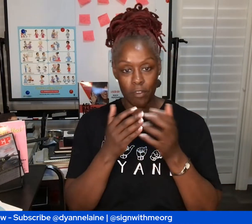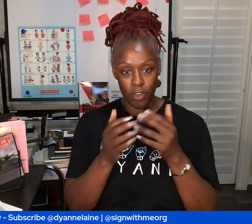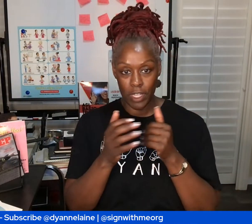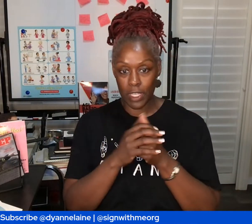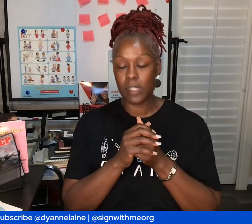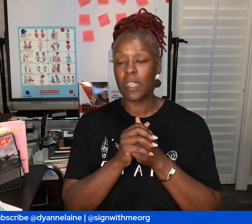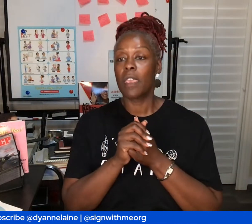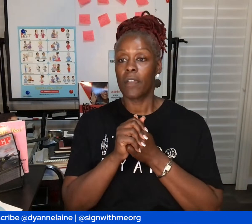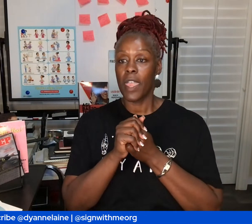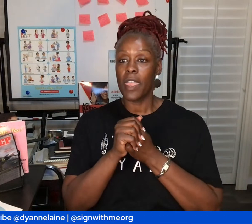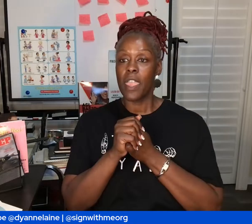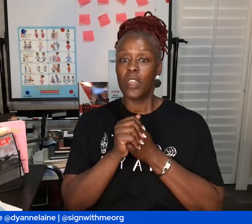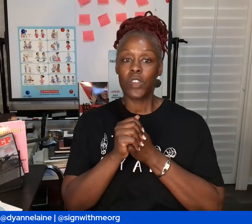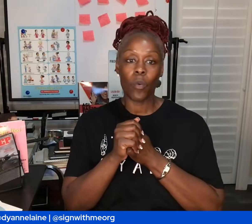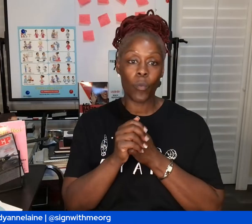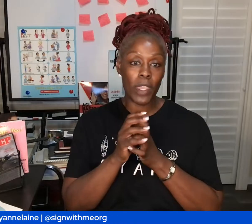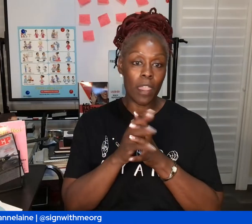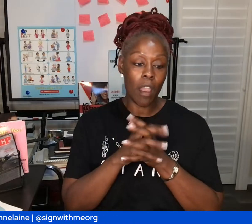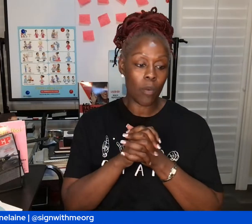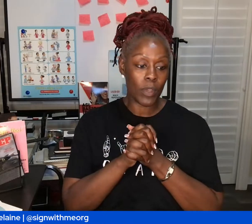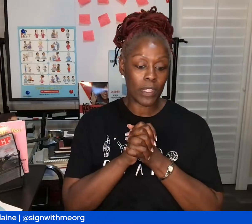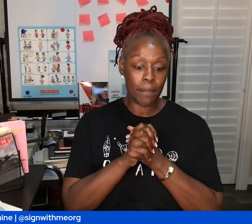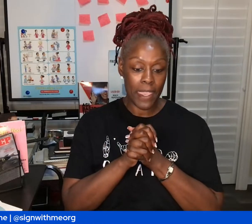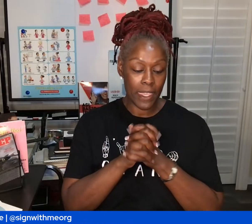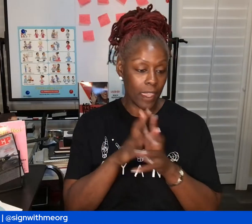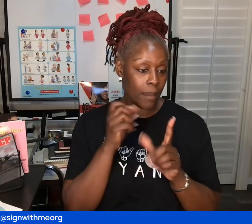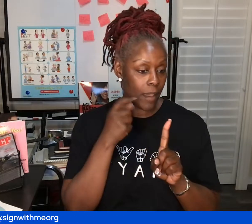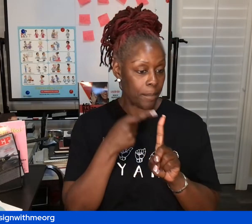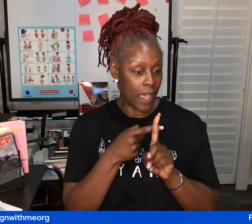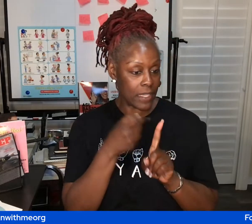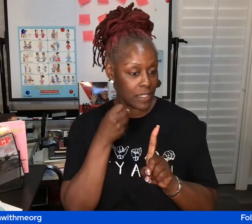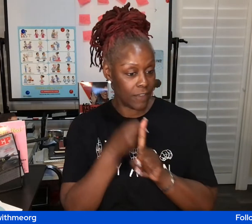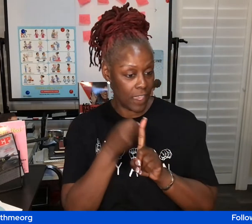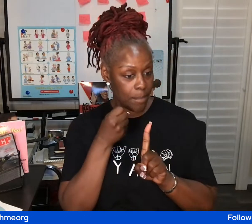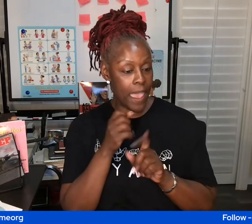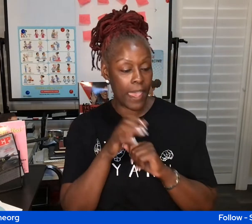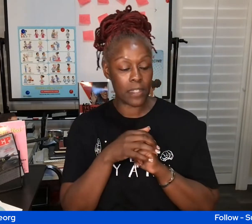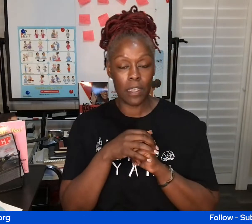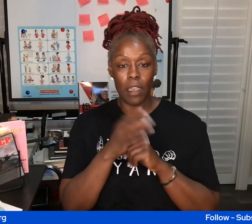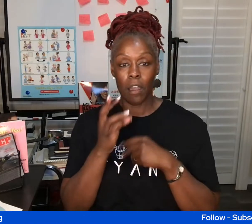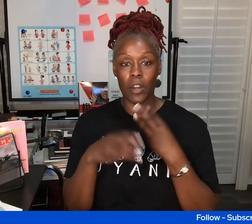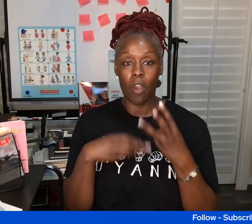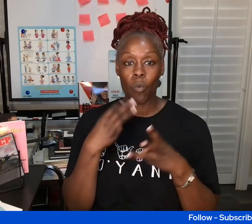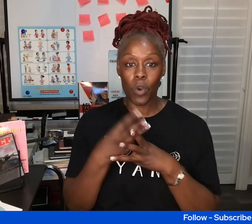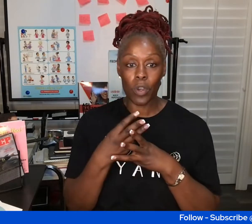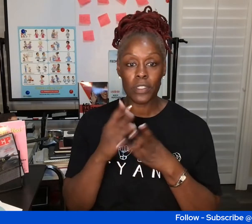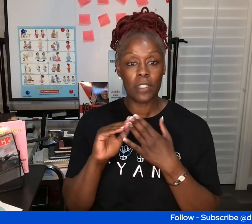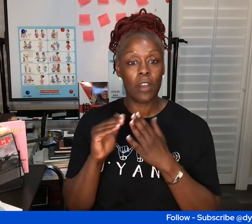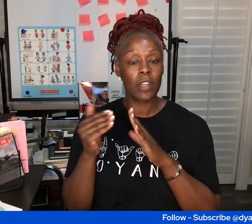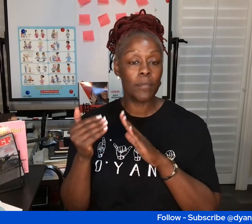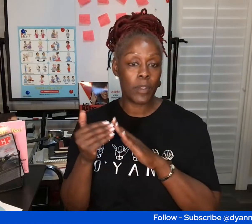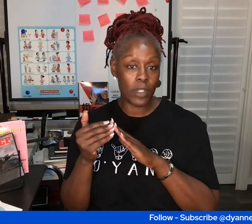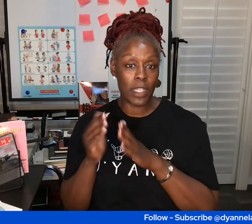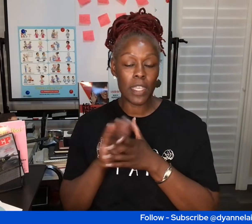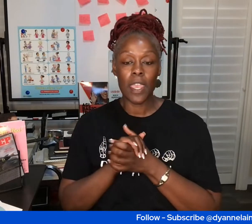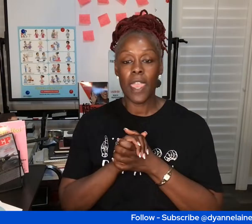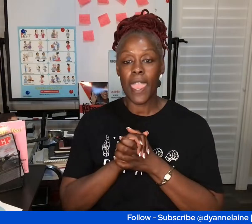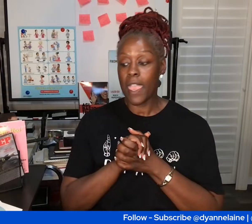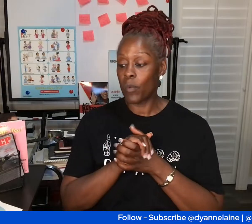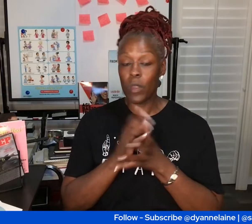it is. Okay. So we are really making a positive impact on our world and in our community. And we want